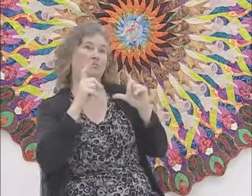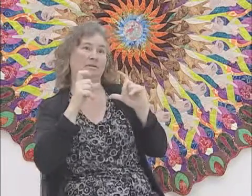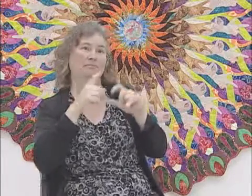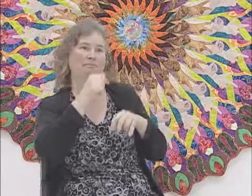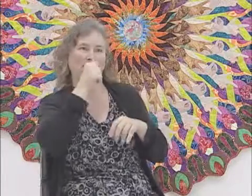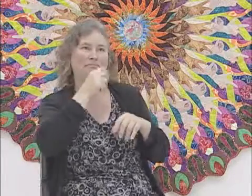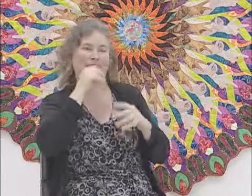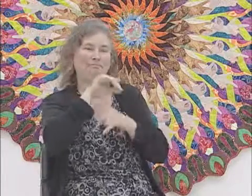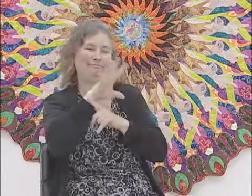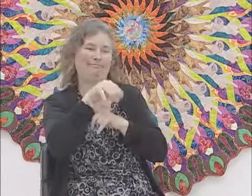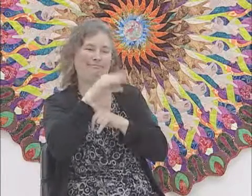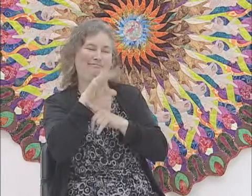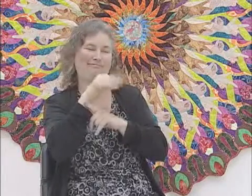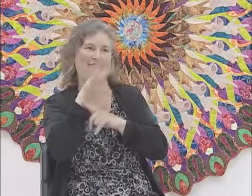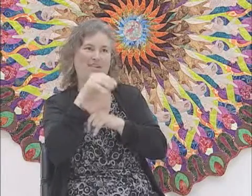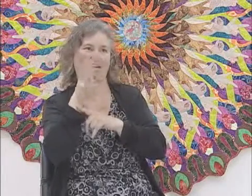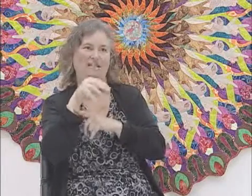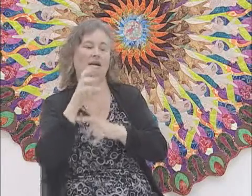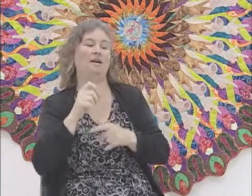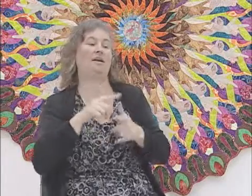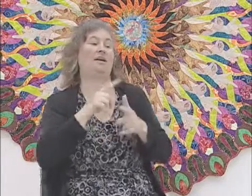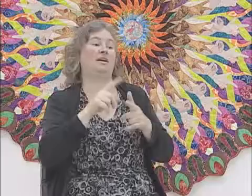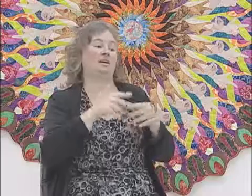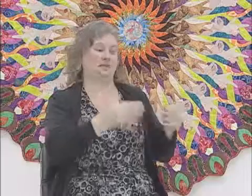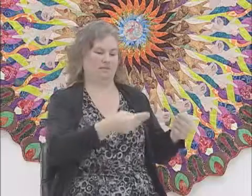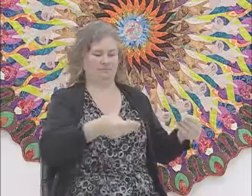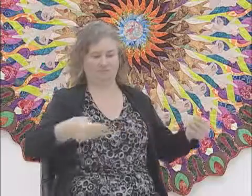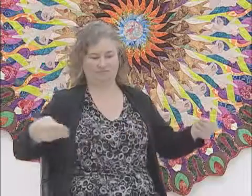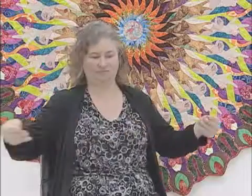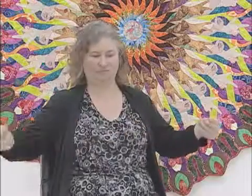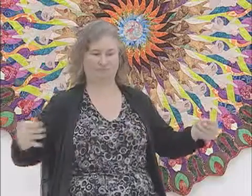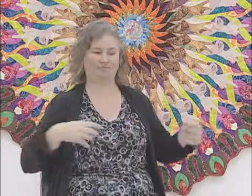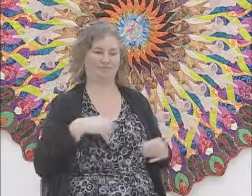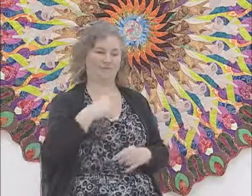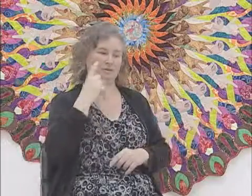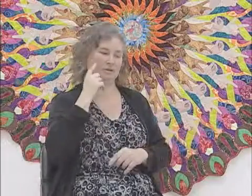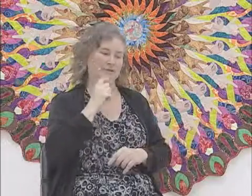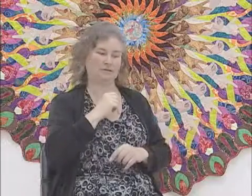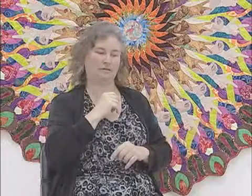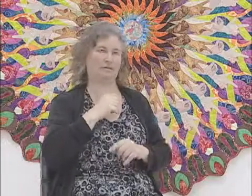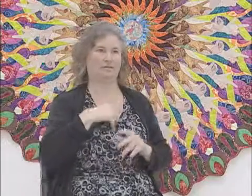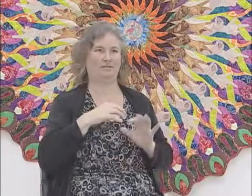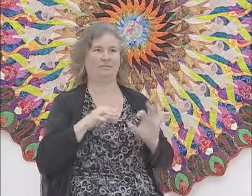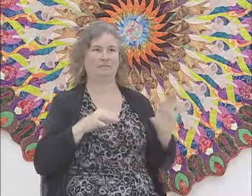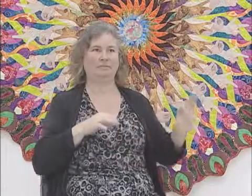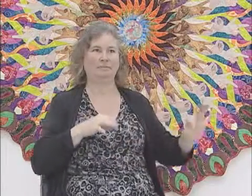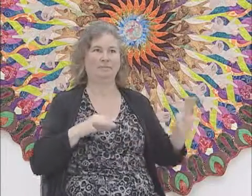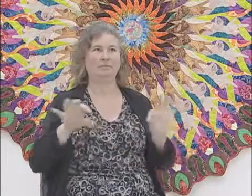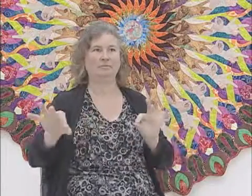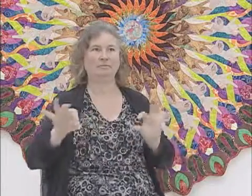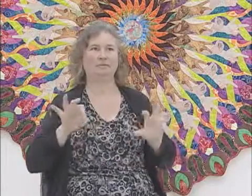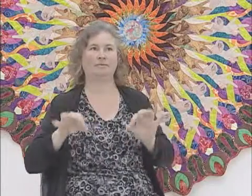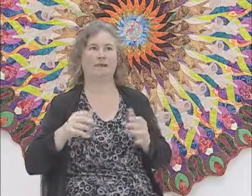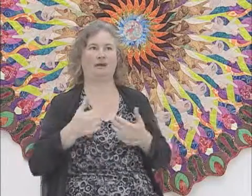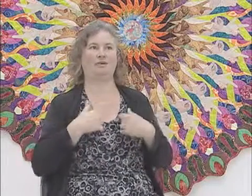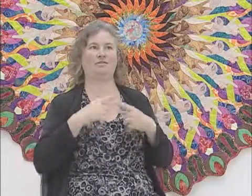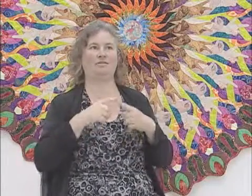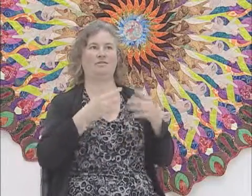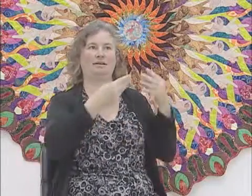Took a lot of pictures, and this poor person had to put up with the flashing of the camera in their faces the whole time. Then I laid the photos in front of me,